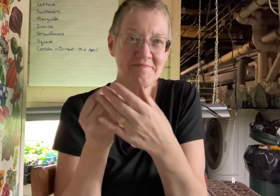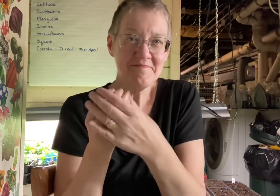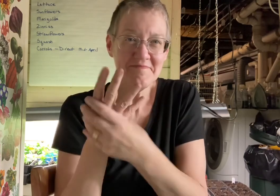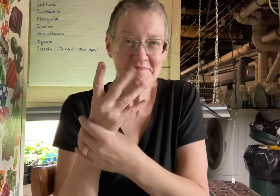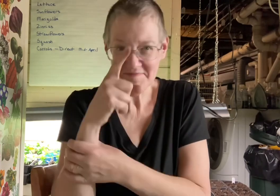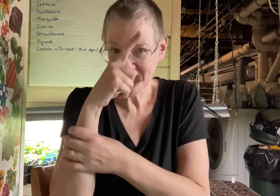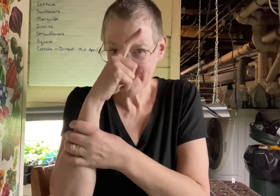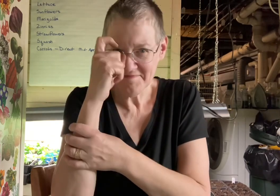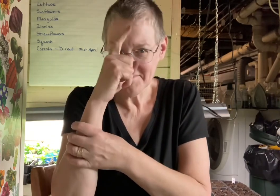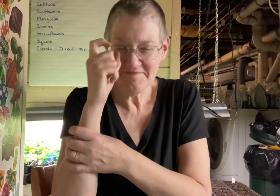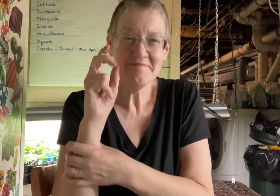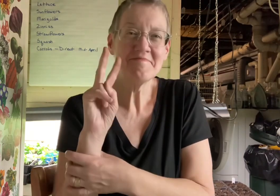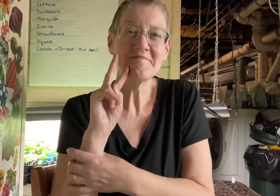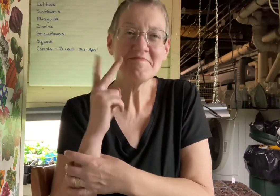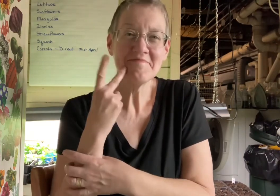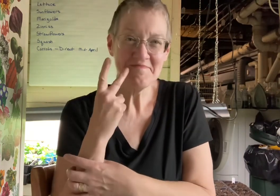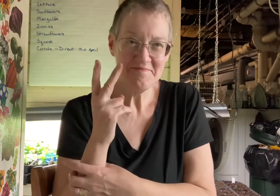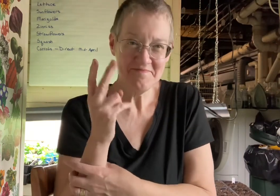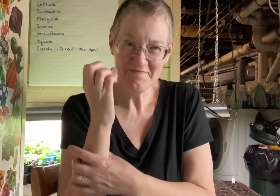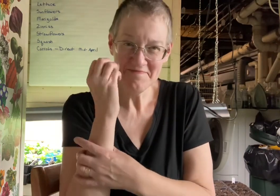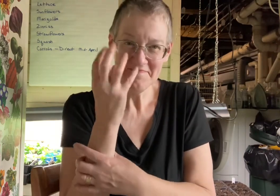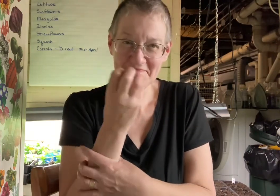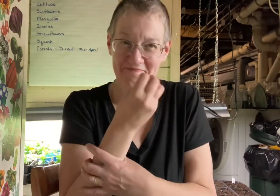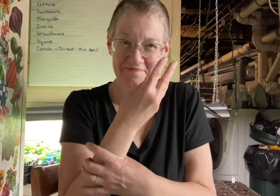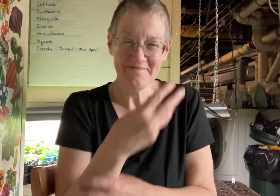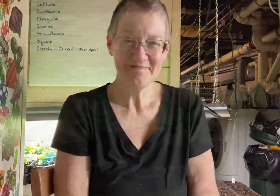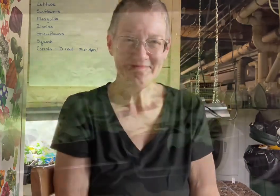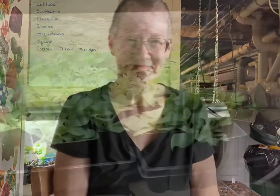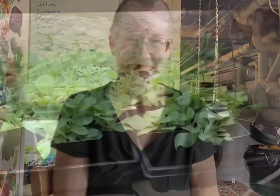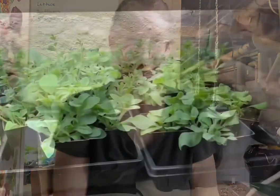the slow-growing summer vegetables and flowers.